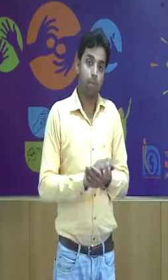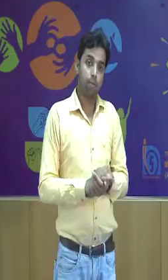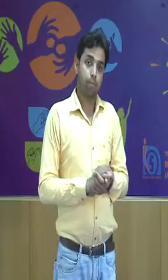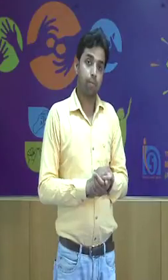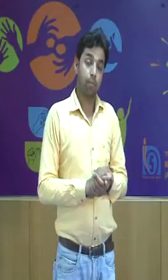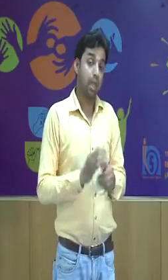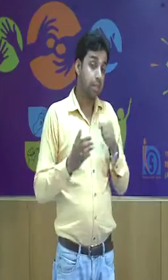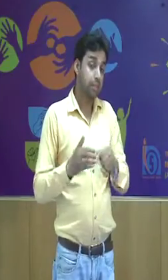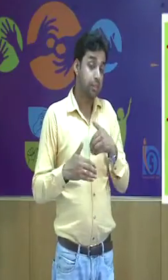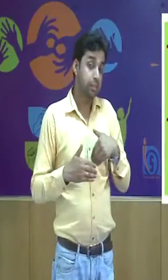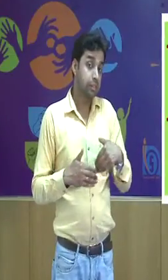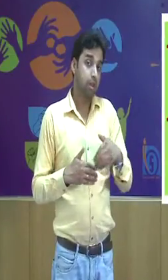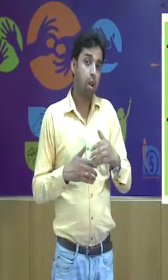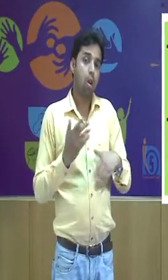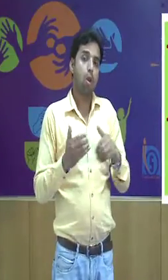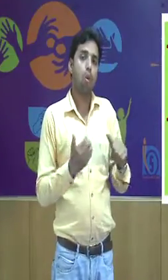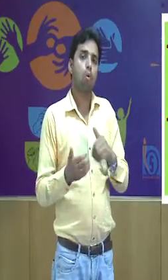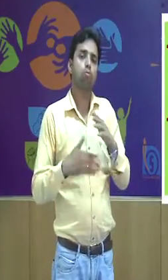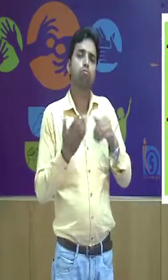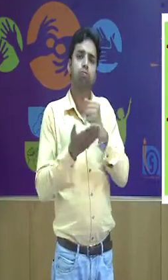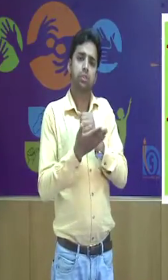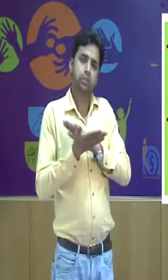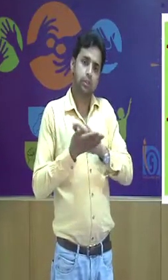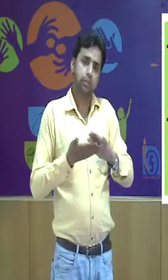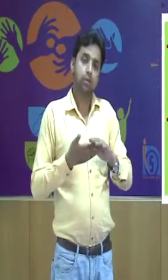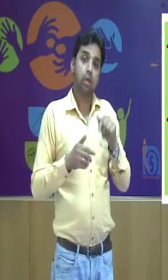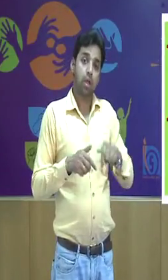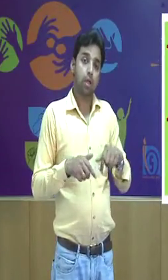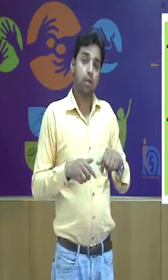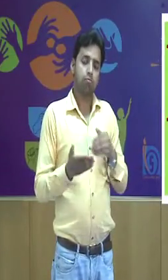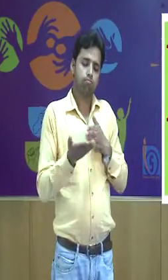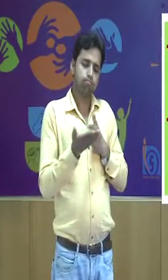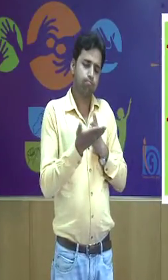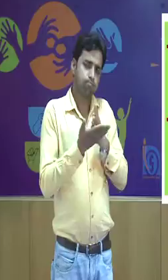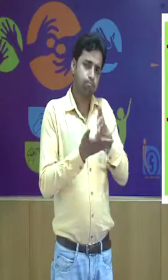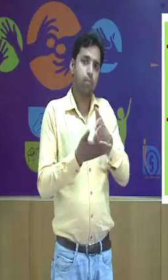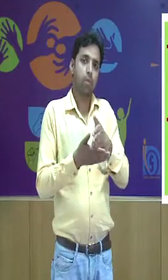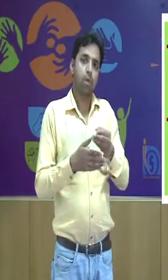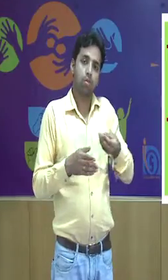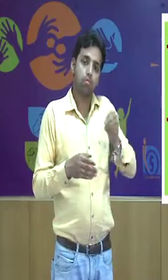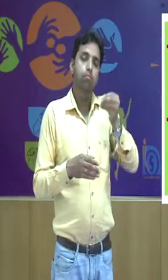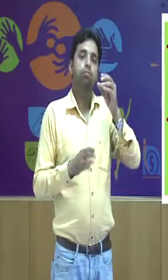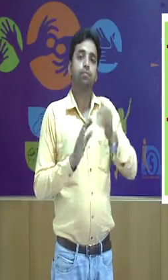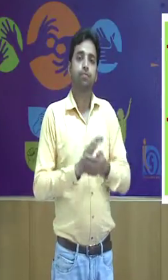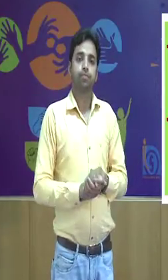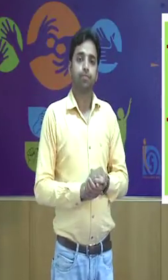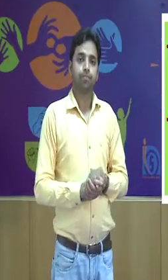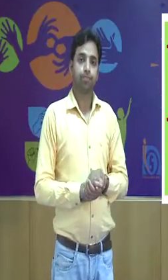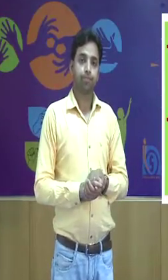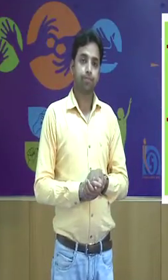However, still a lot of needs to be done in this direction. Let